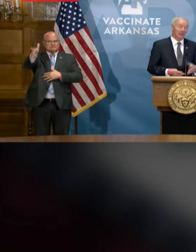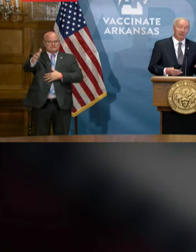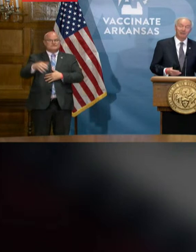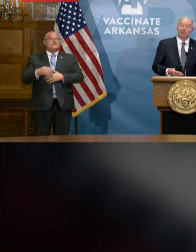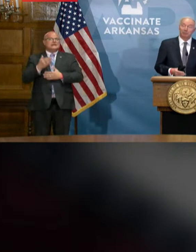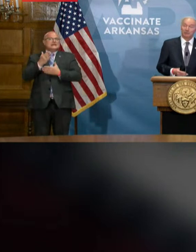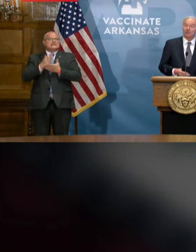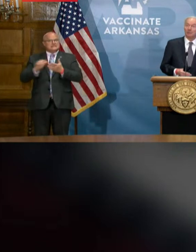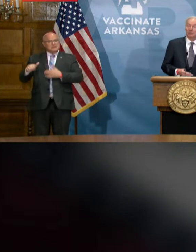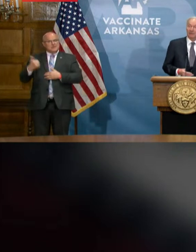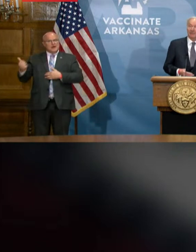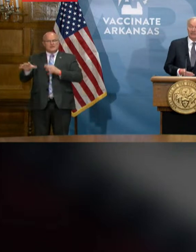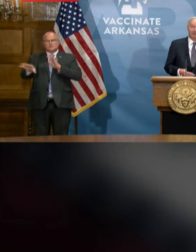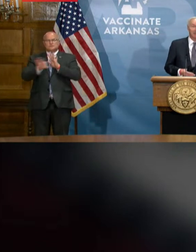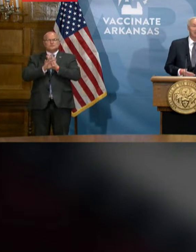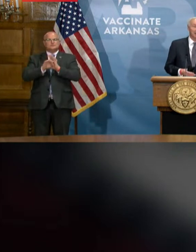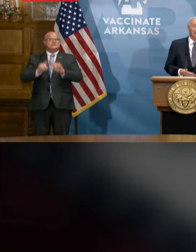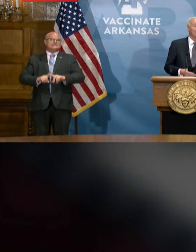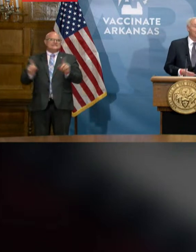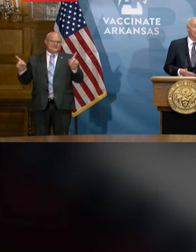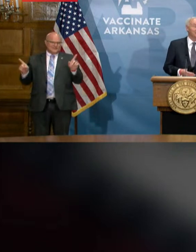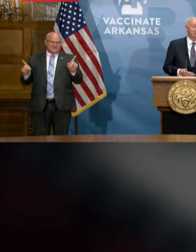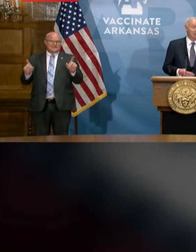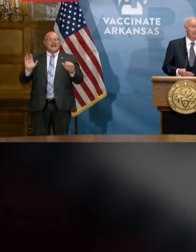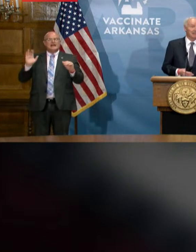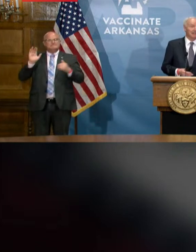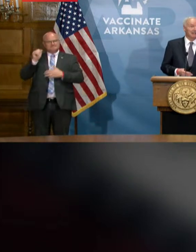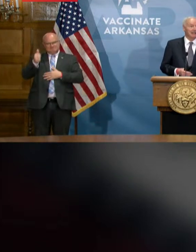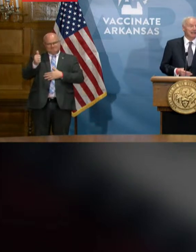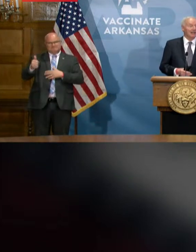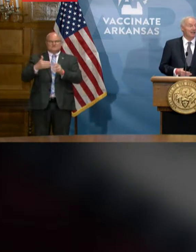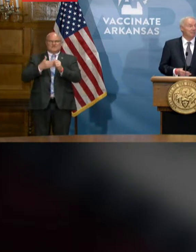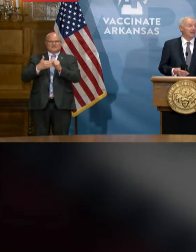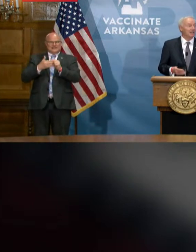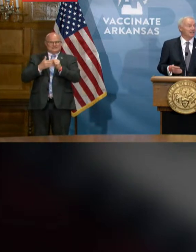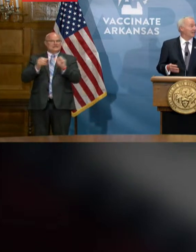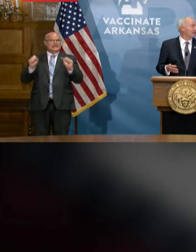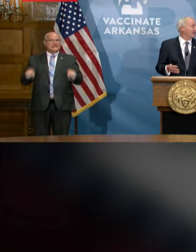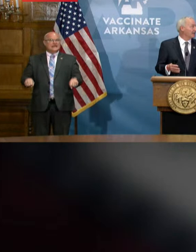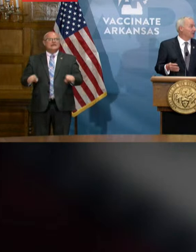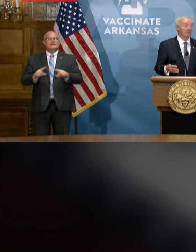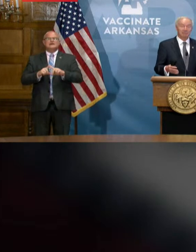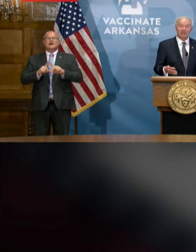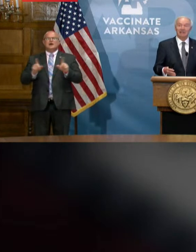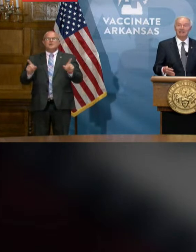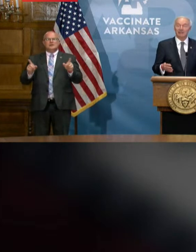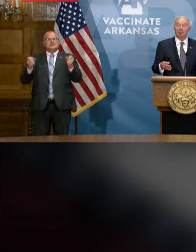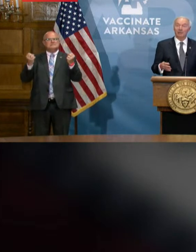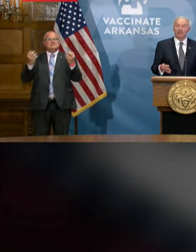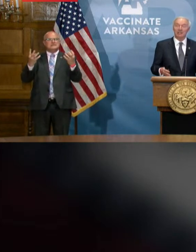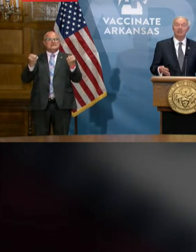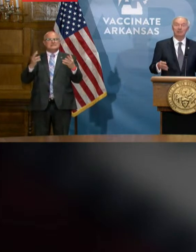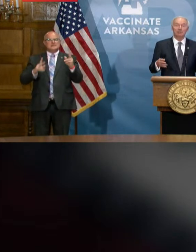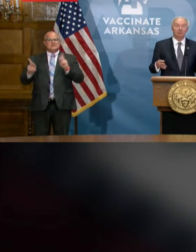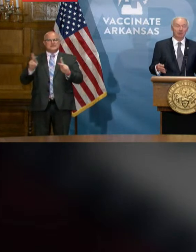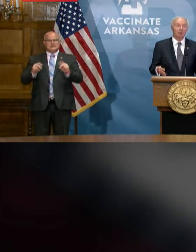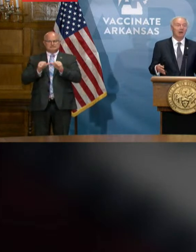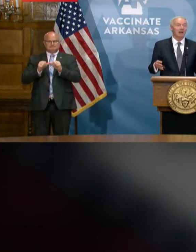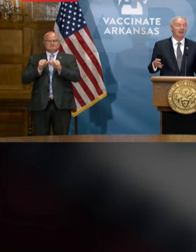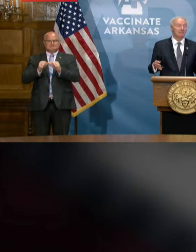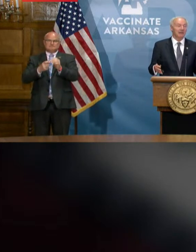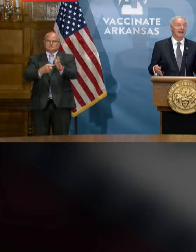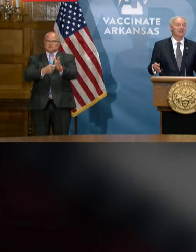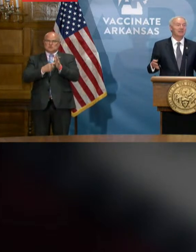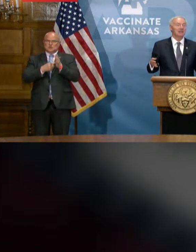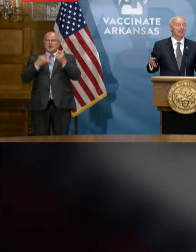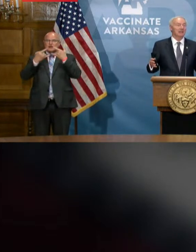And some others will choose something different. They have the flexibility, but there'll be many that will continue to